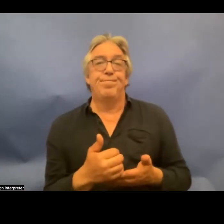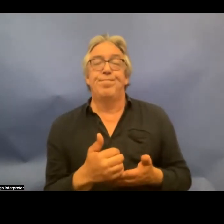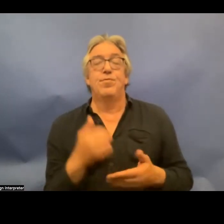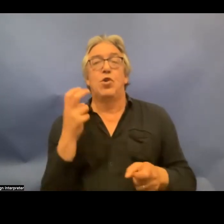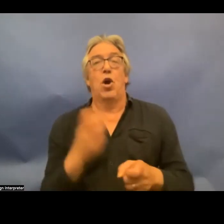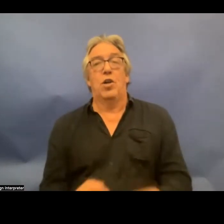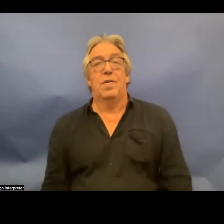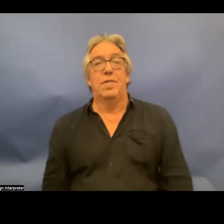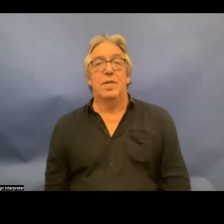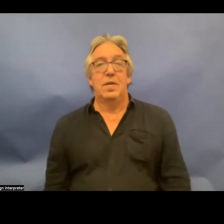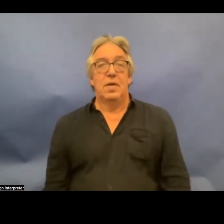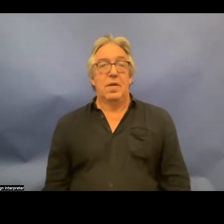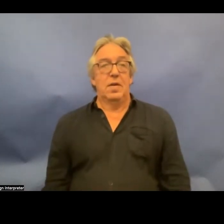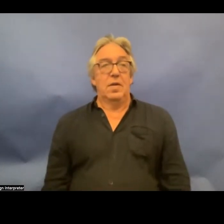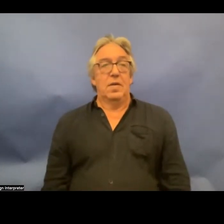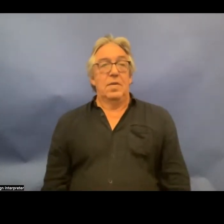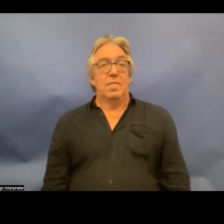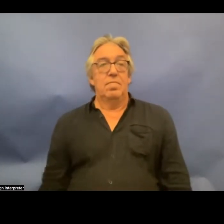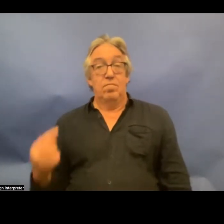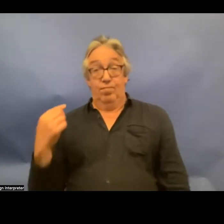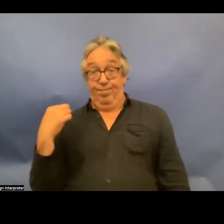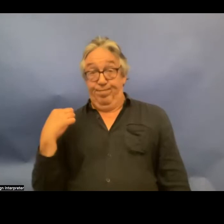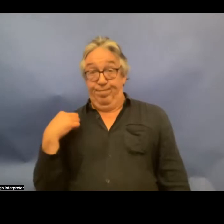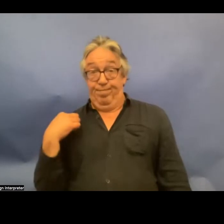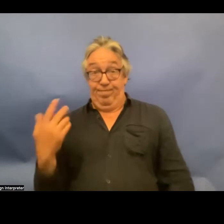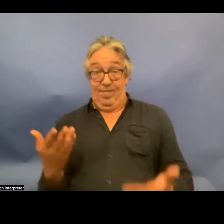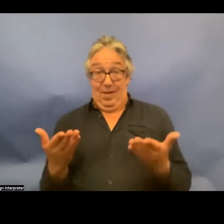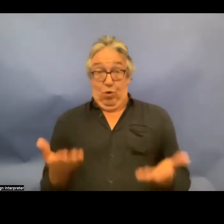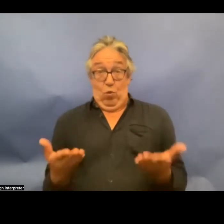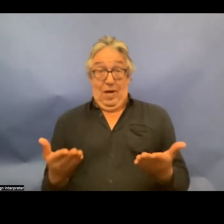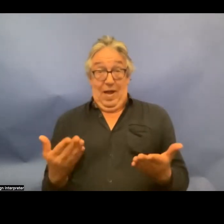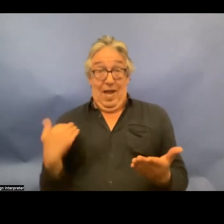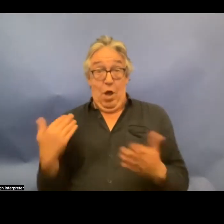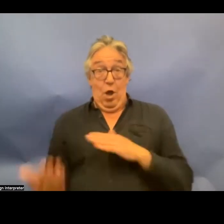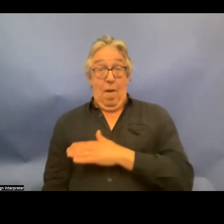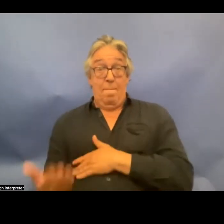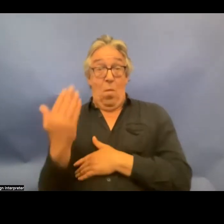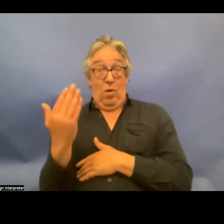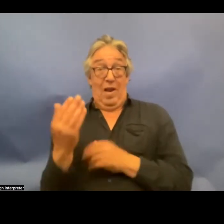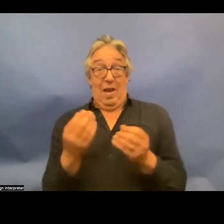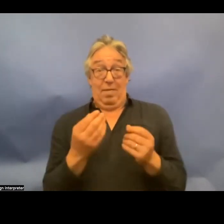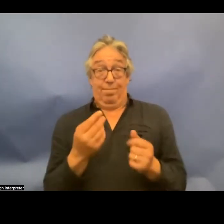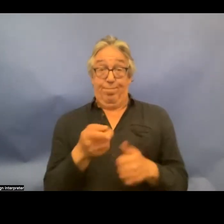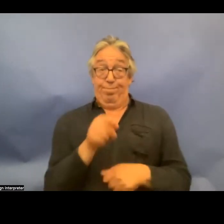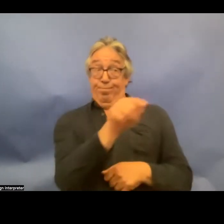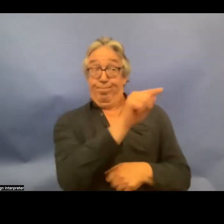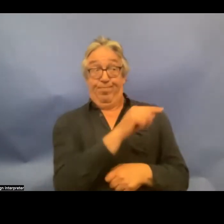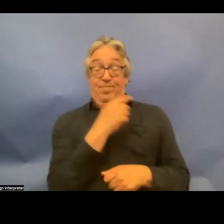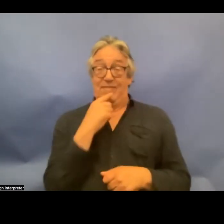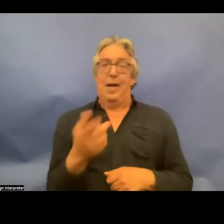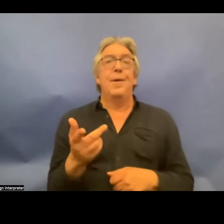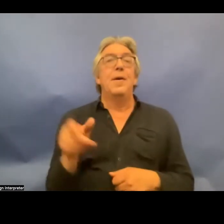on Ukraine and persons with disabilities is, persons with disabilities are not visible, and people who are not